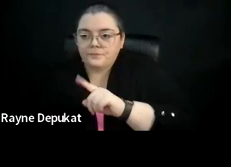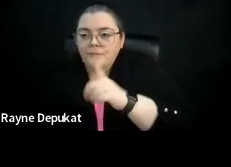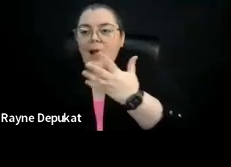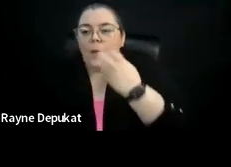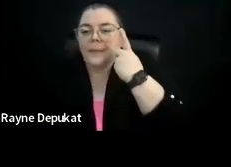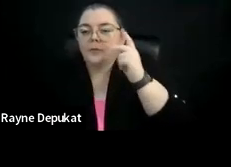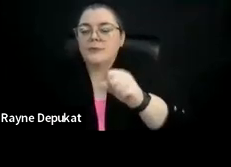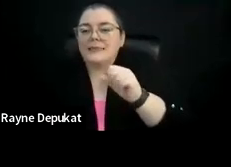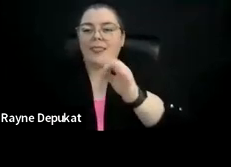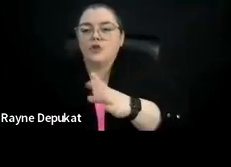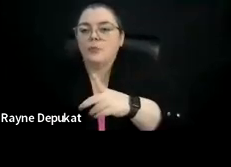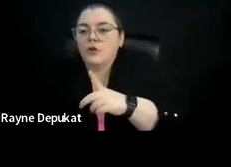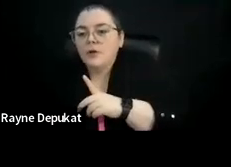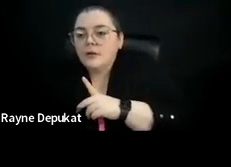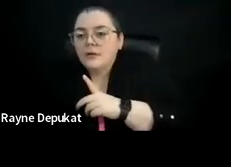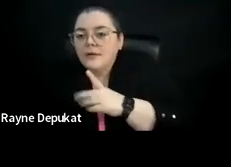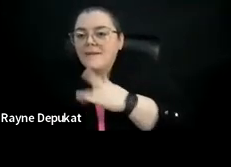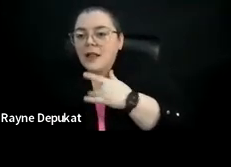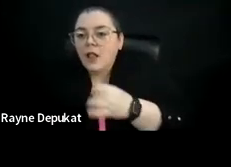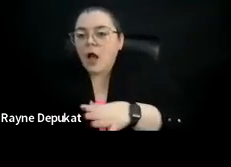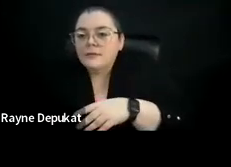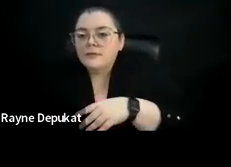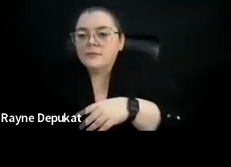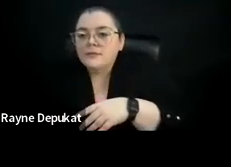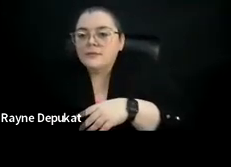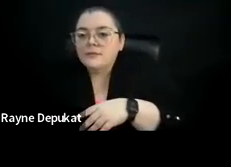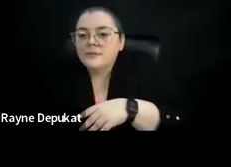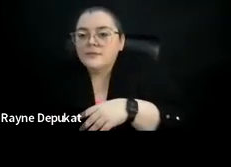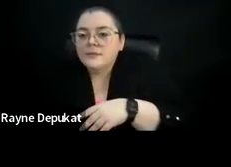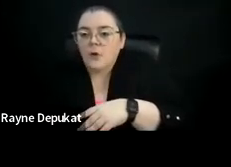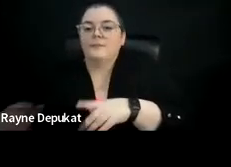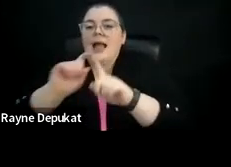Excuse me, hold on. I can't see the interpreter. Hold on.